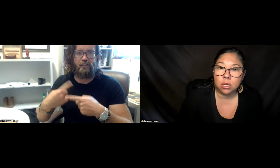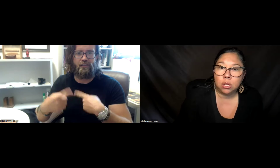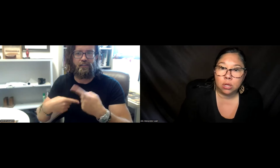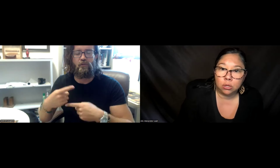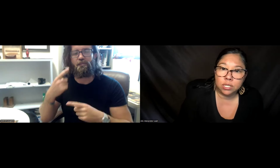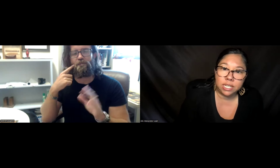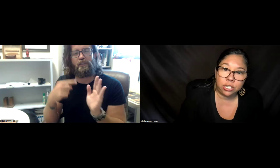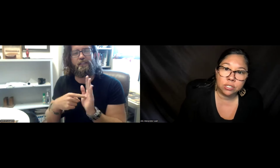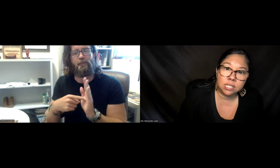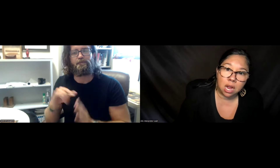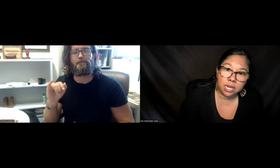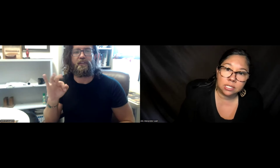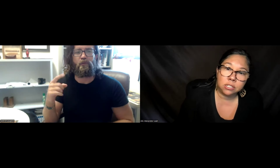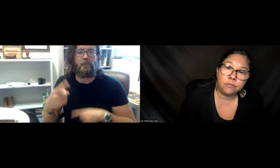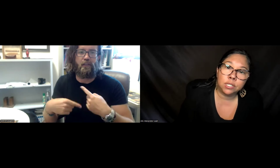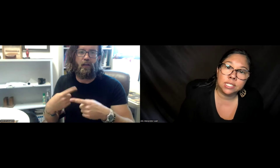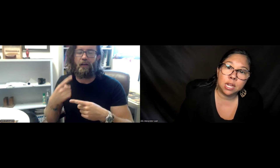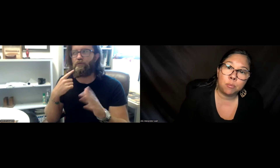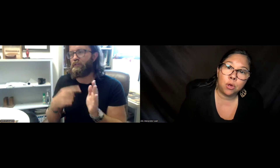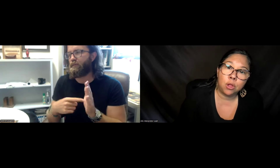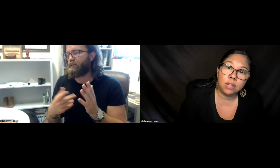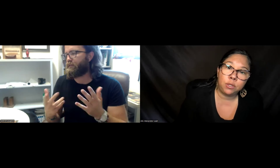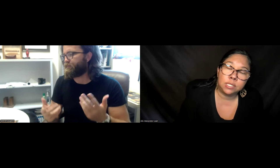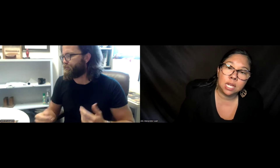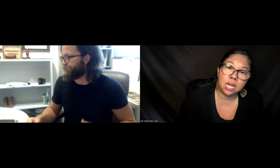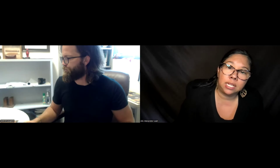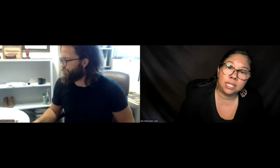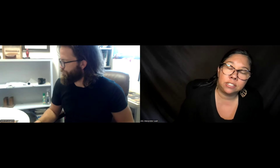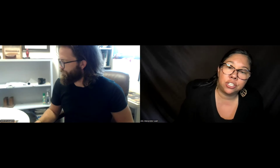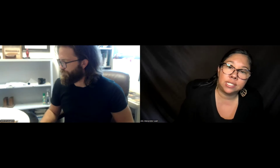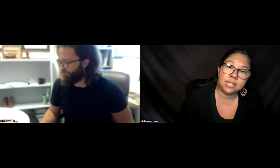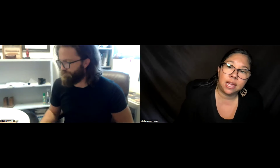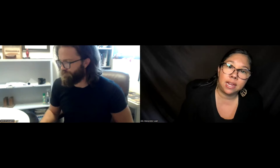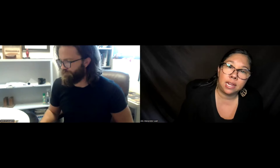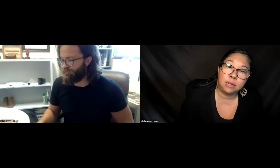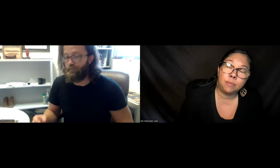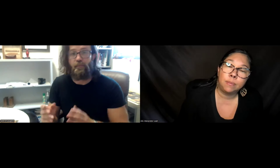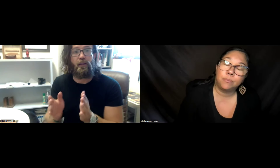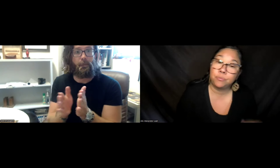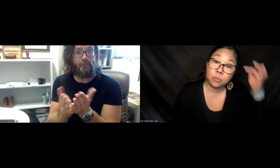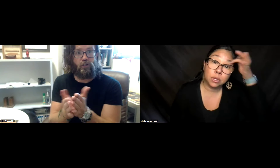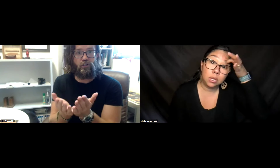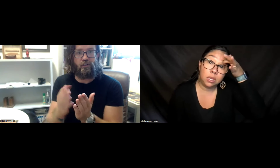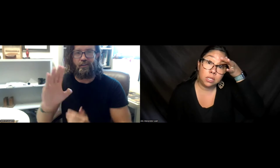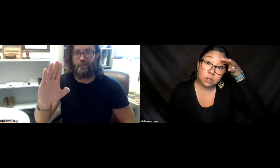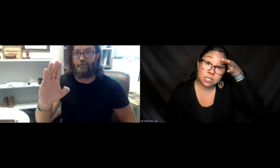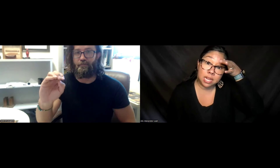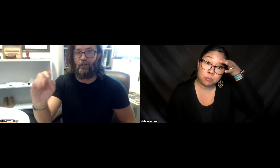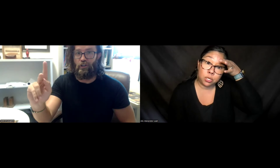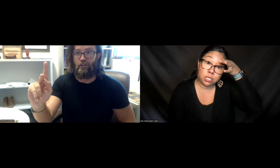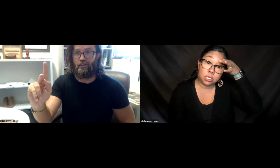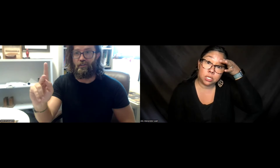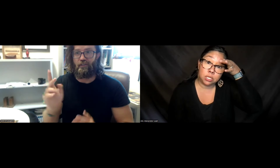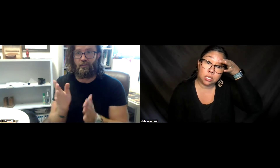will critique your sign. So for example, if you sign, let's just say you